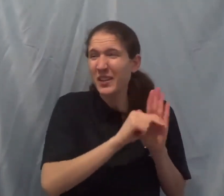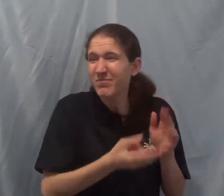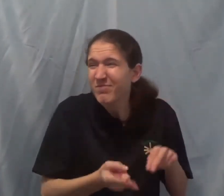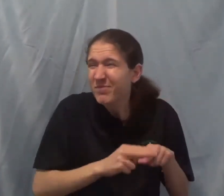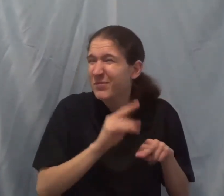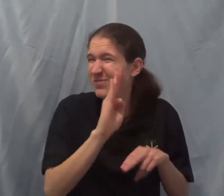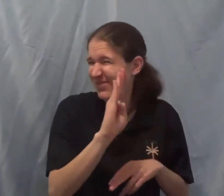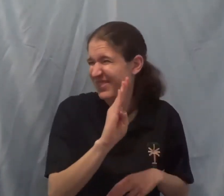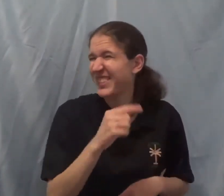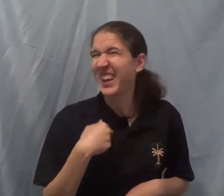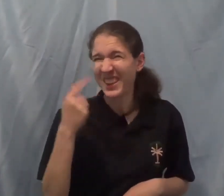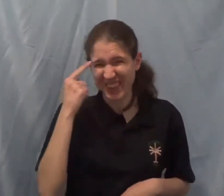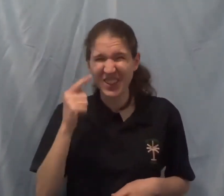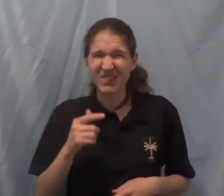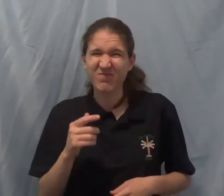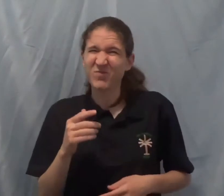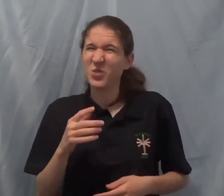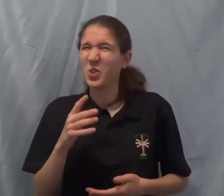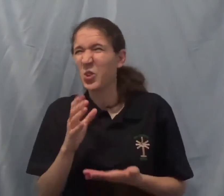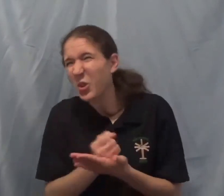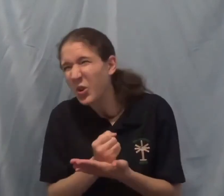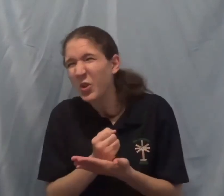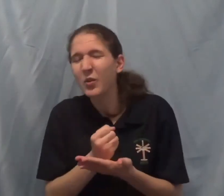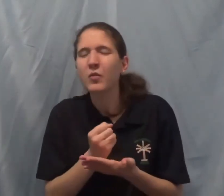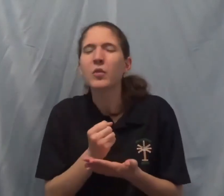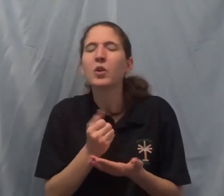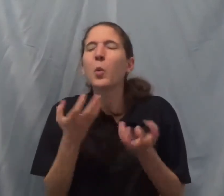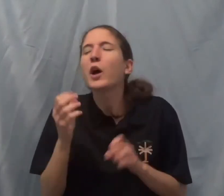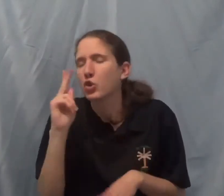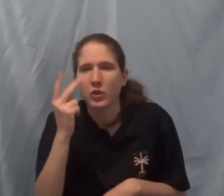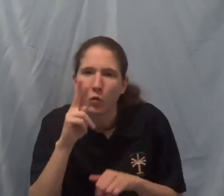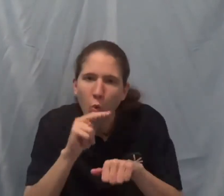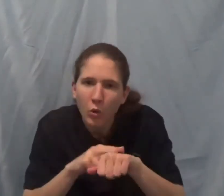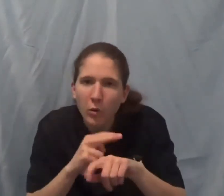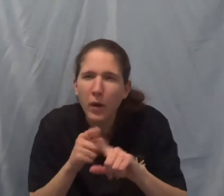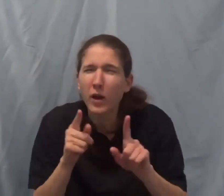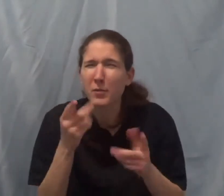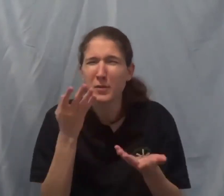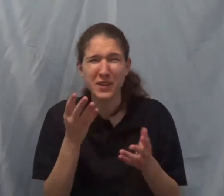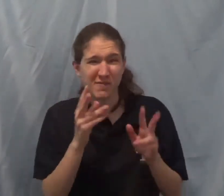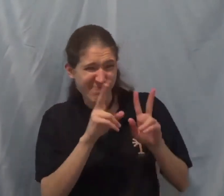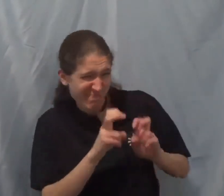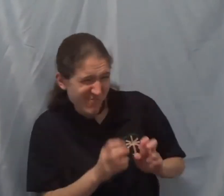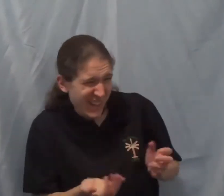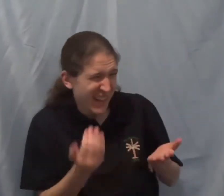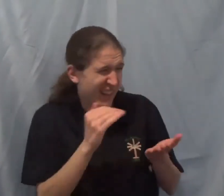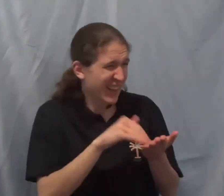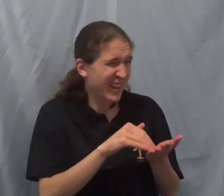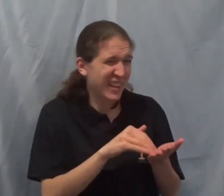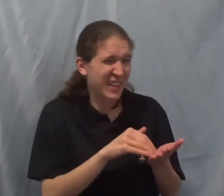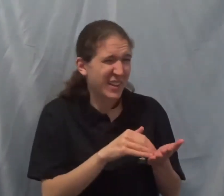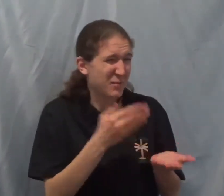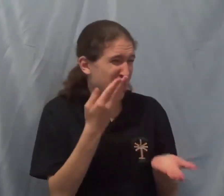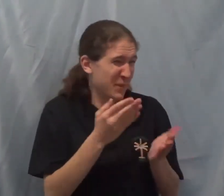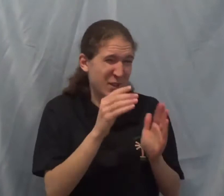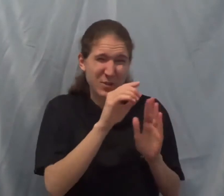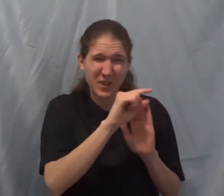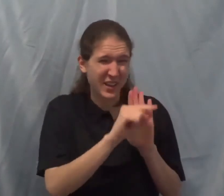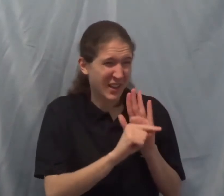course. But look at it a little bit more closely, see if she deserves a B. I don't want you to give her a B if she doesn't deserve it, but